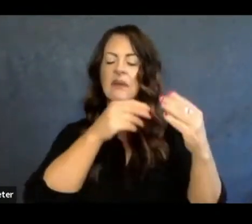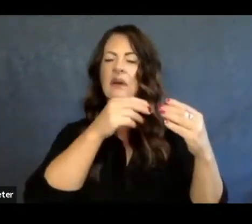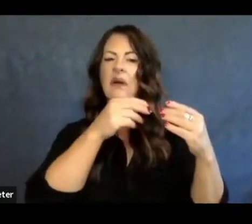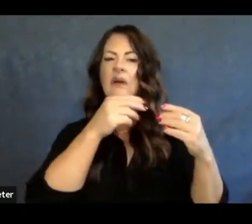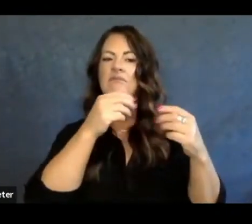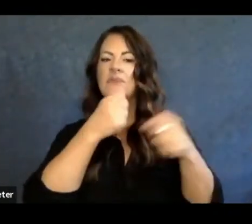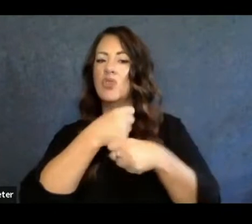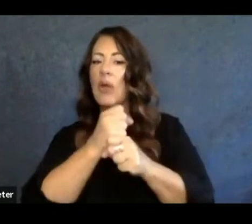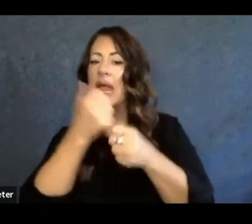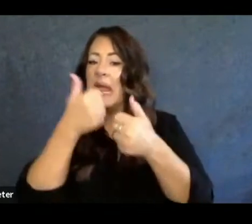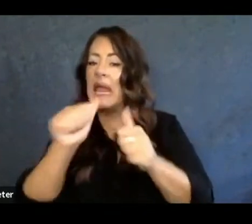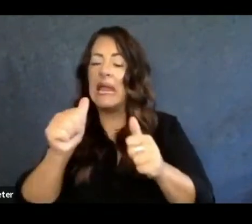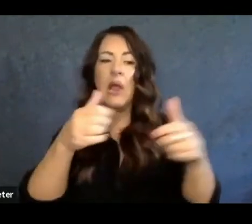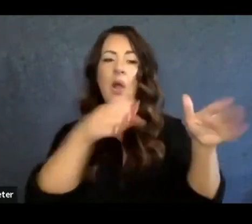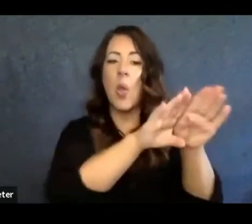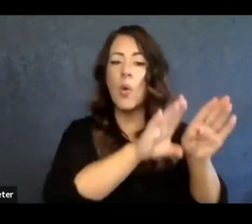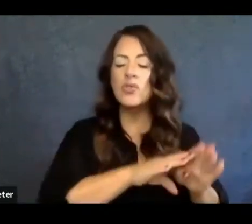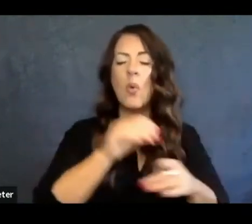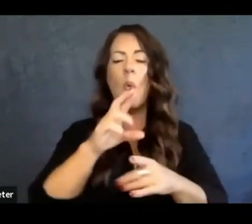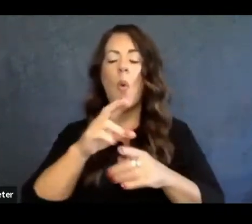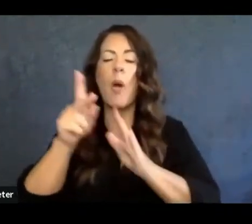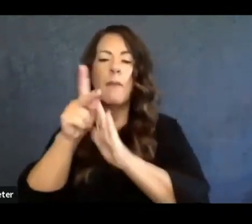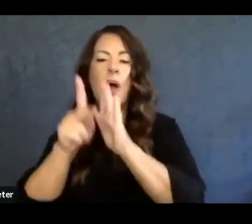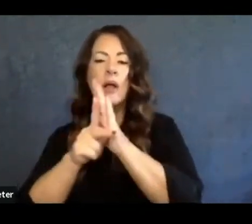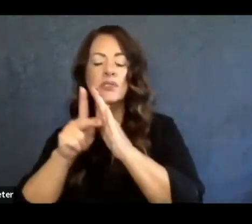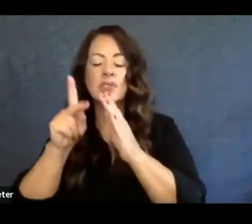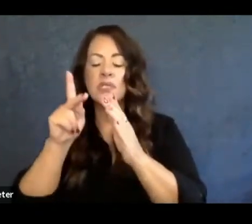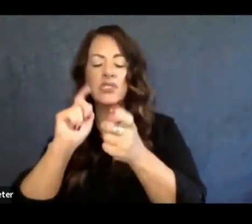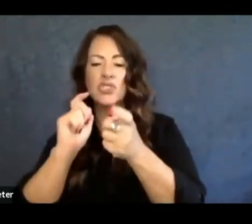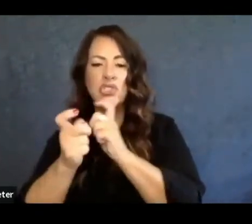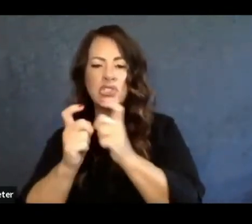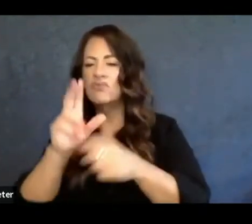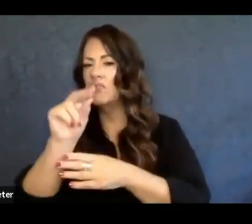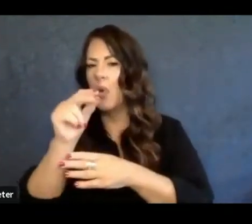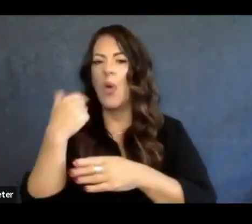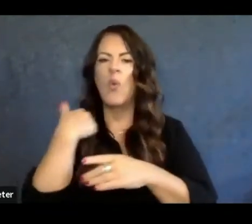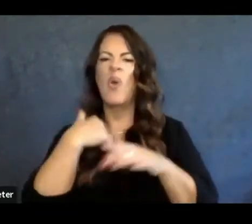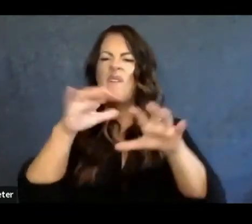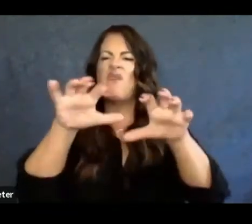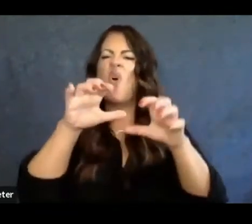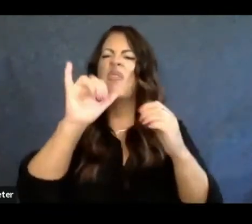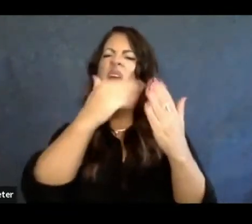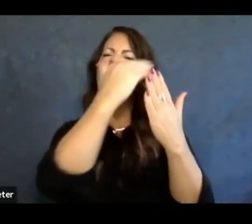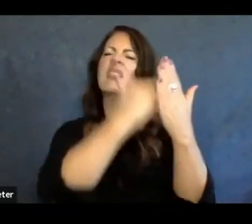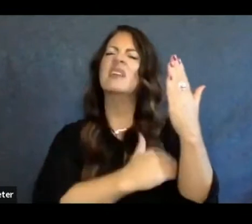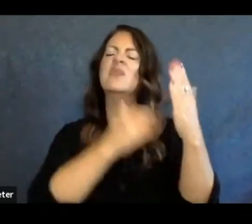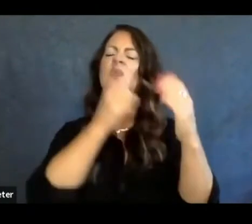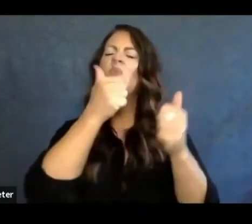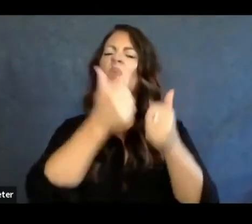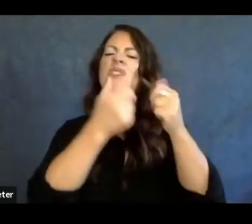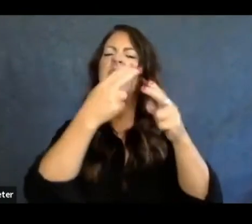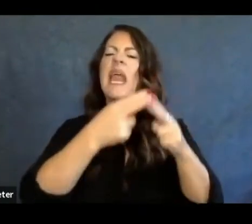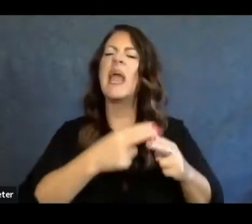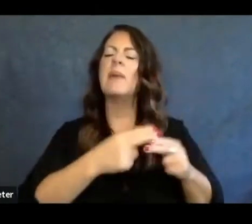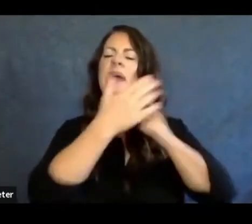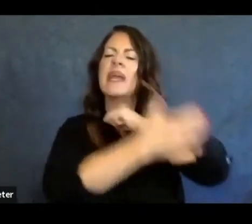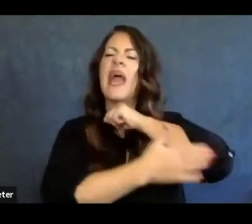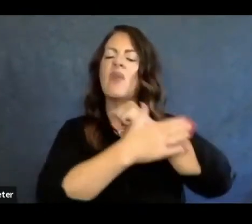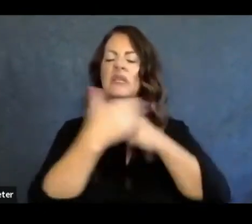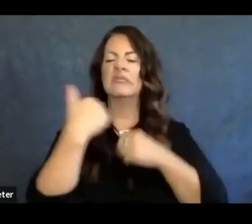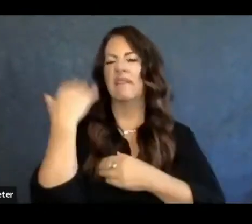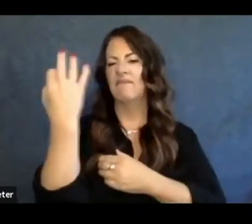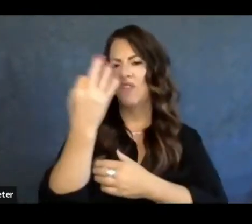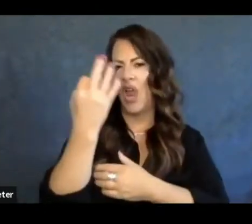any policy decisions. We, in fact, froze the data monitoring list on Friday, actually as a result